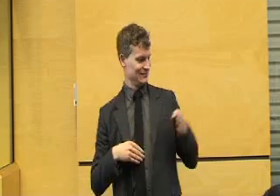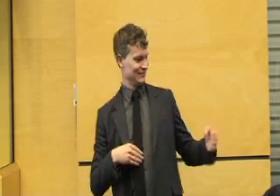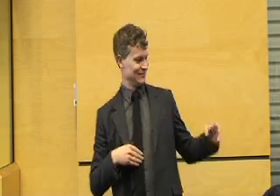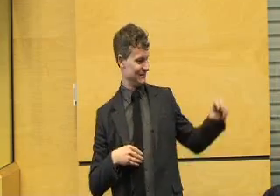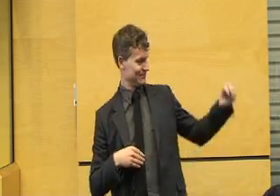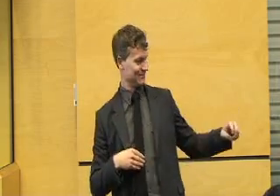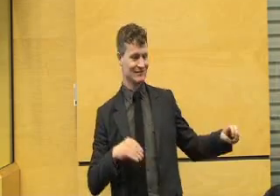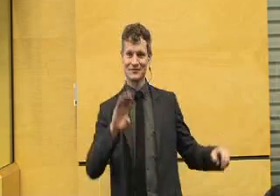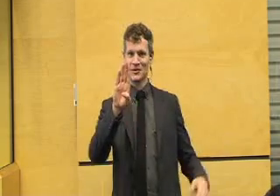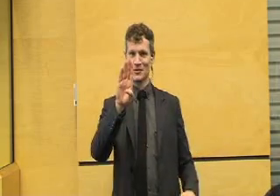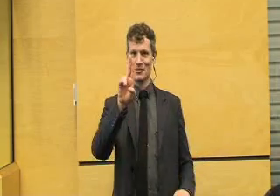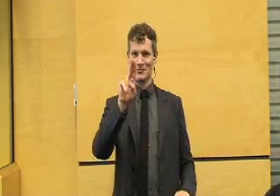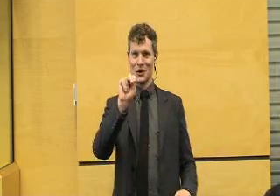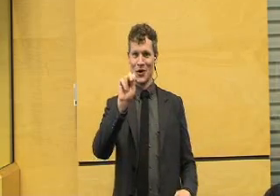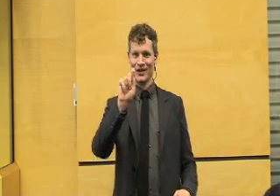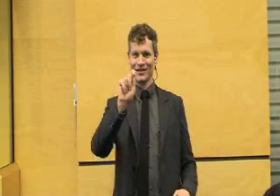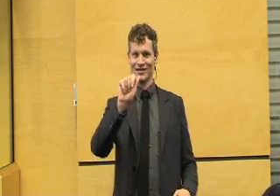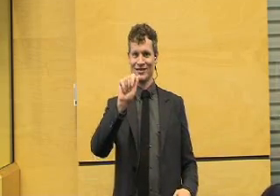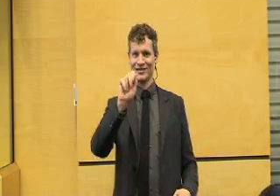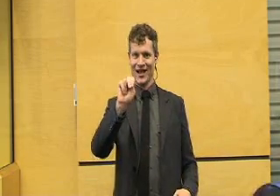him now.